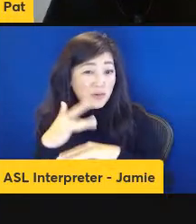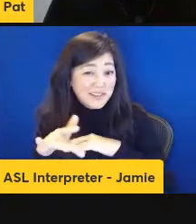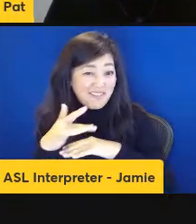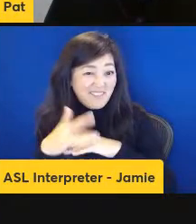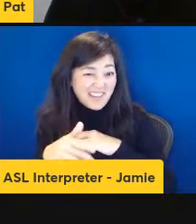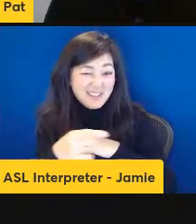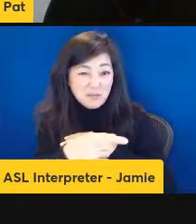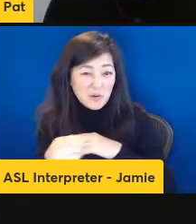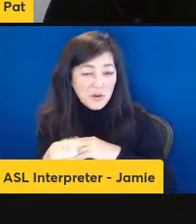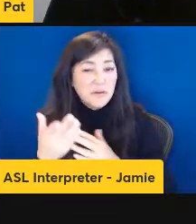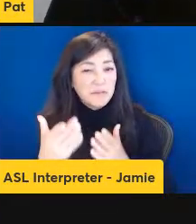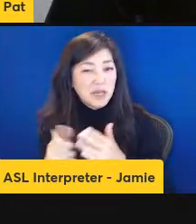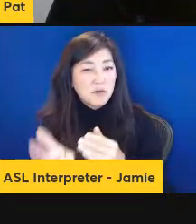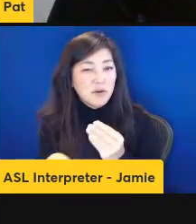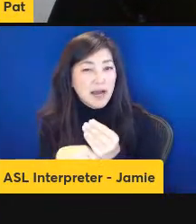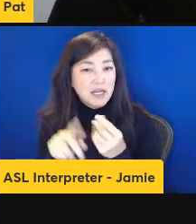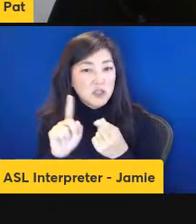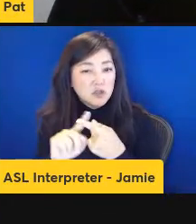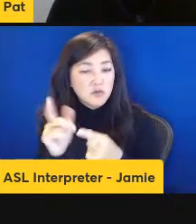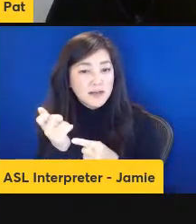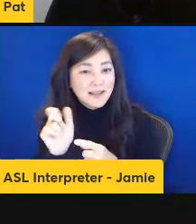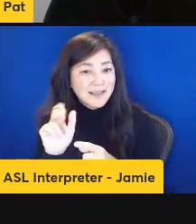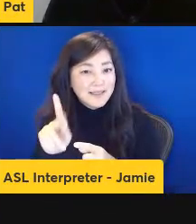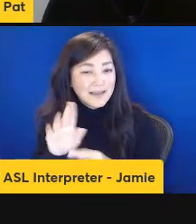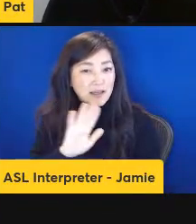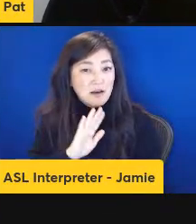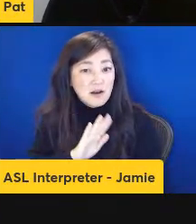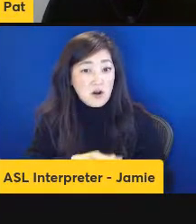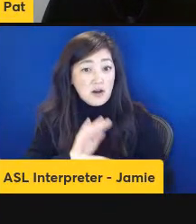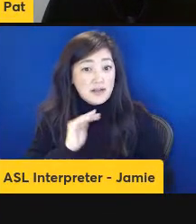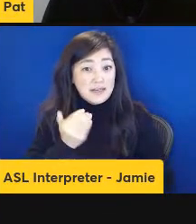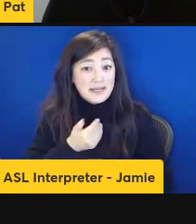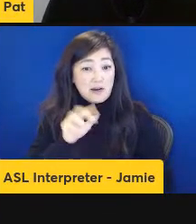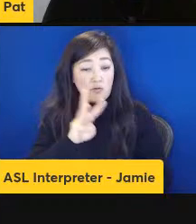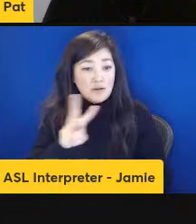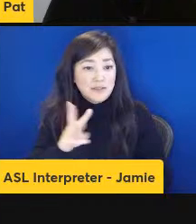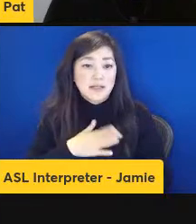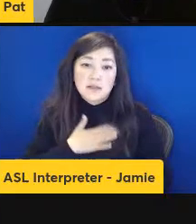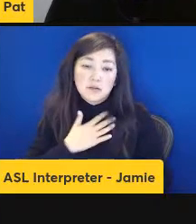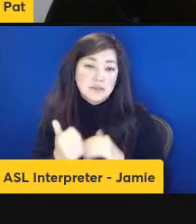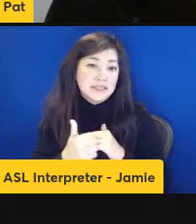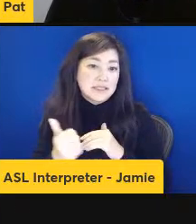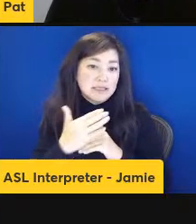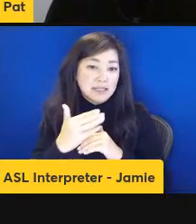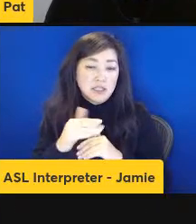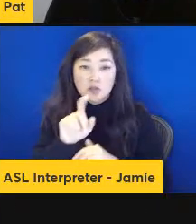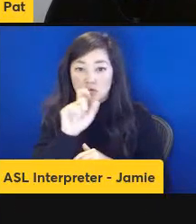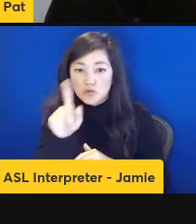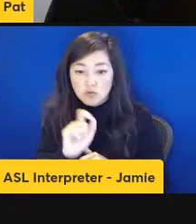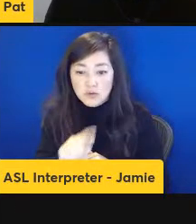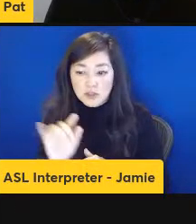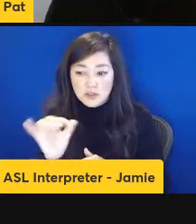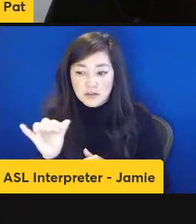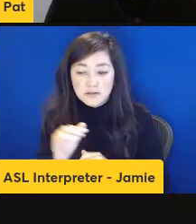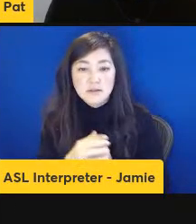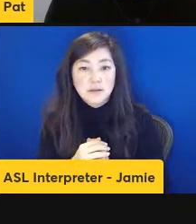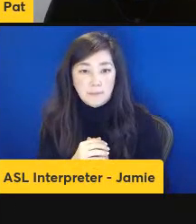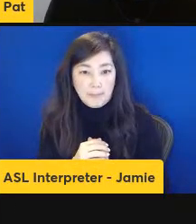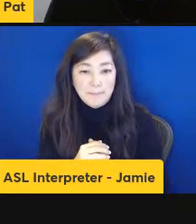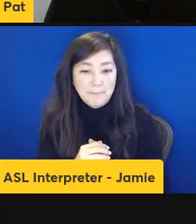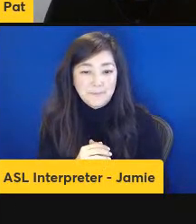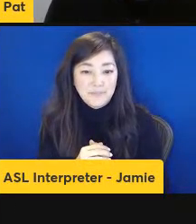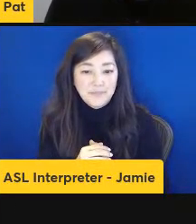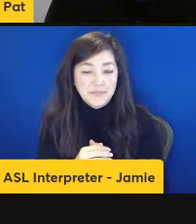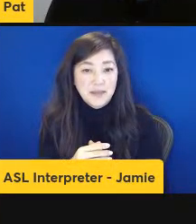as a link on our website, and do send us your questions. And we'll get you